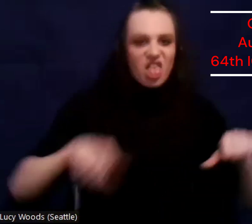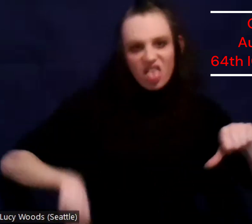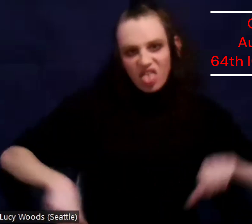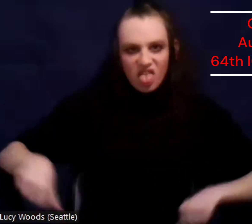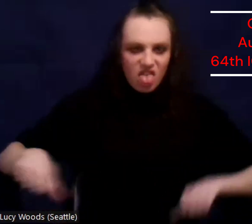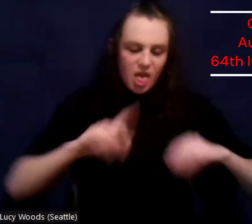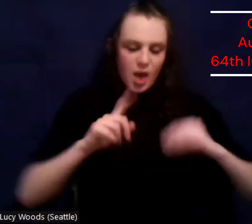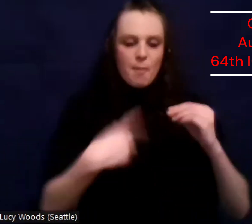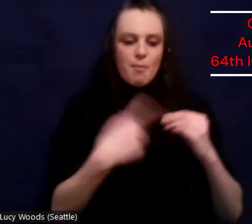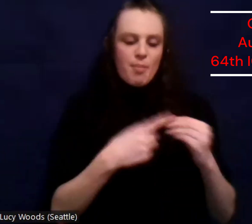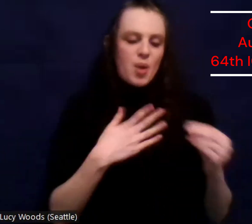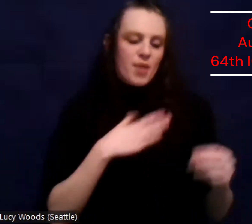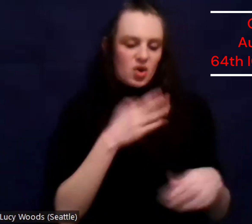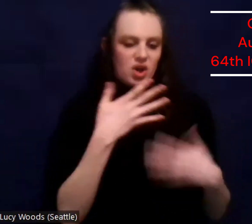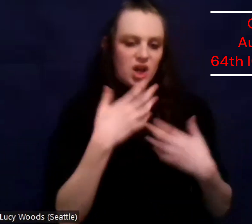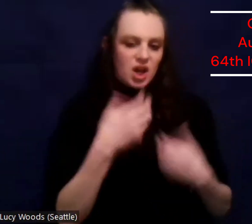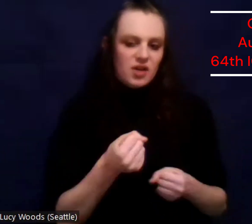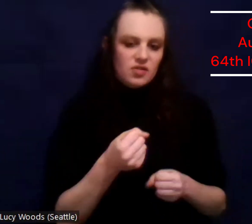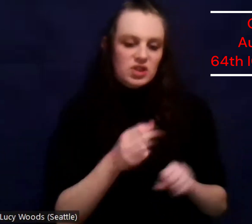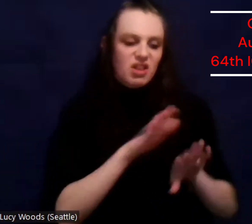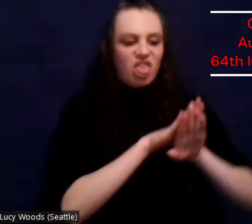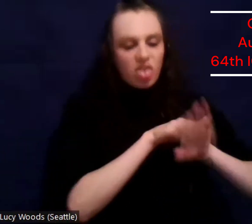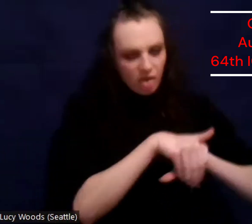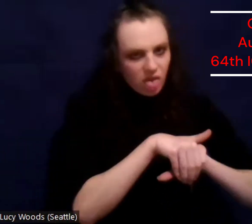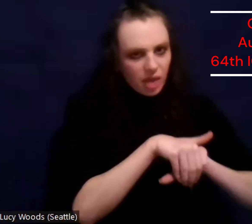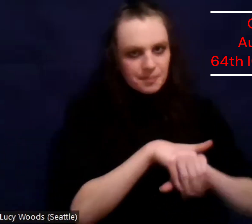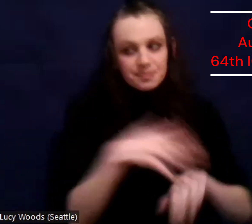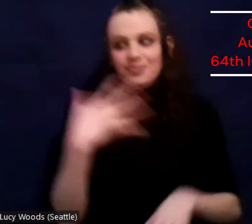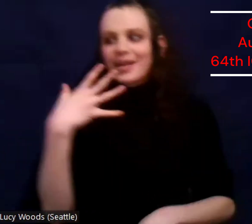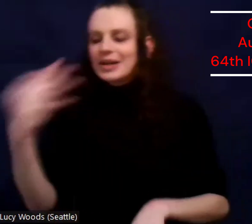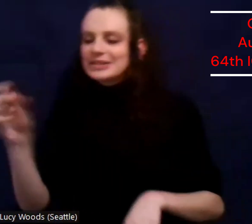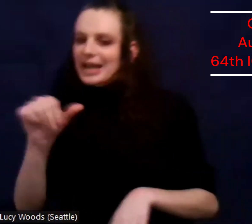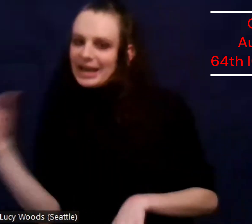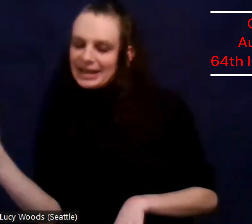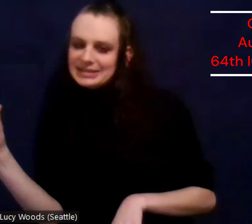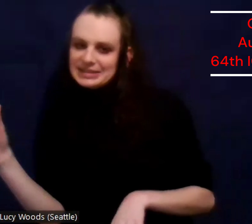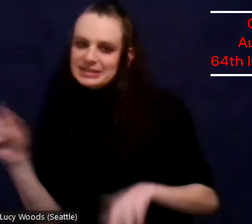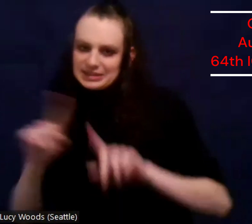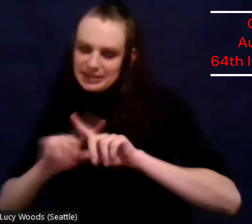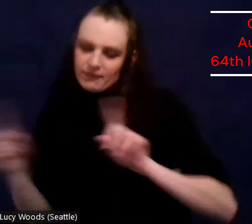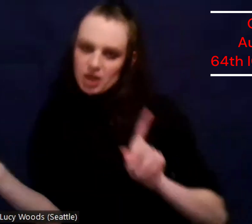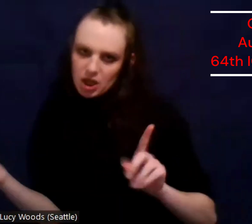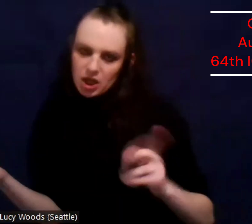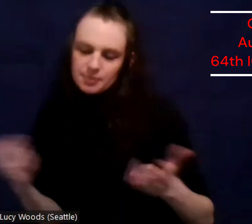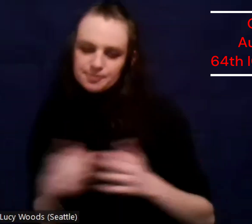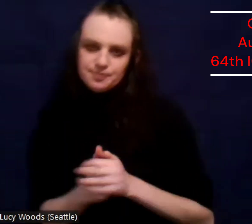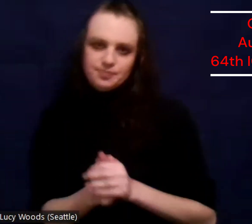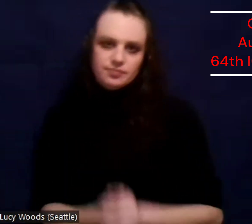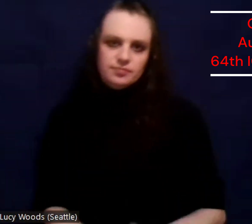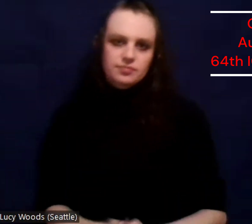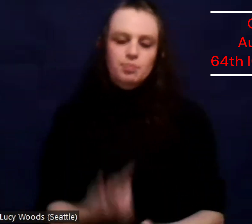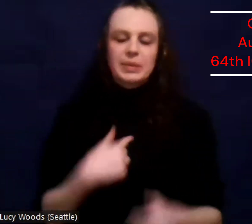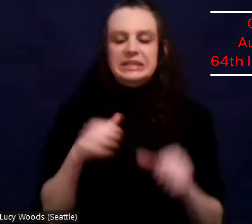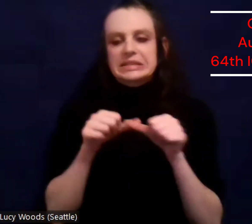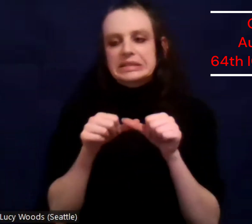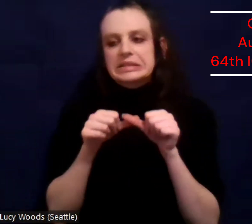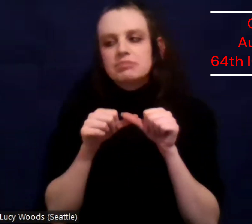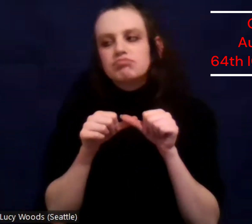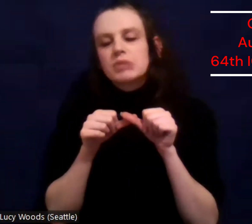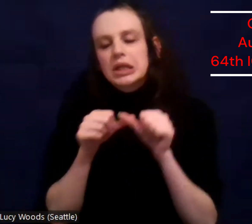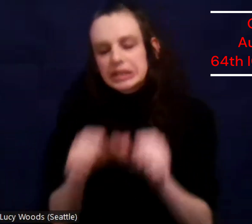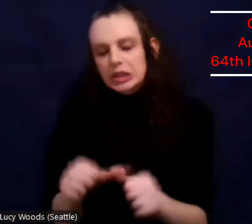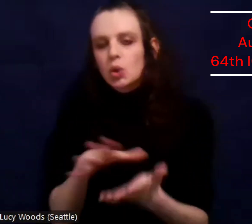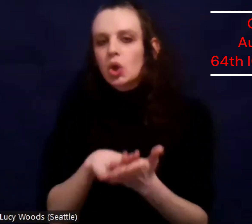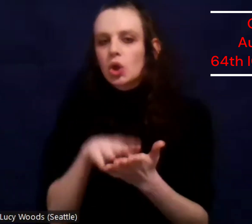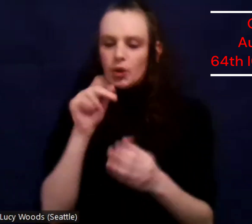and effort and outside help, that I'm still ongoingly receiving, um, to